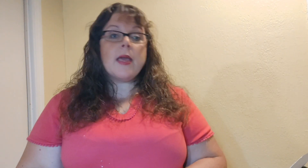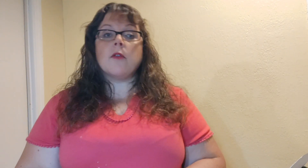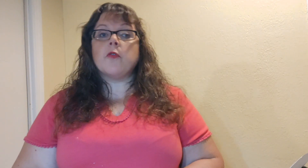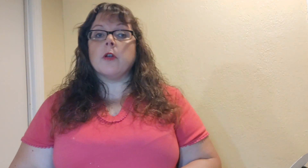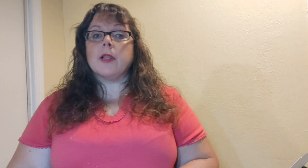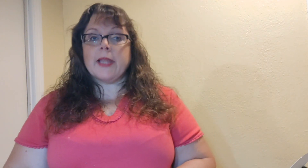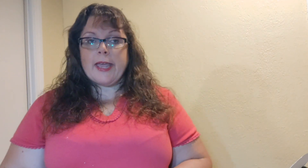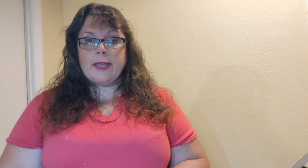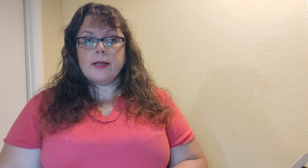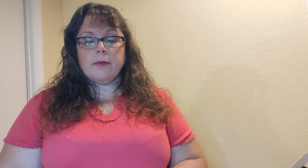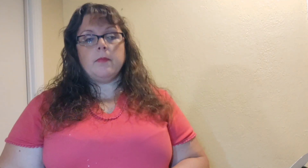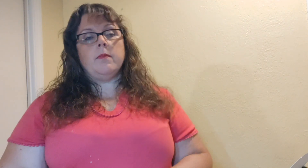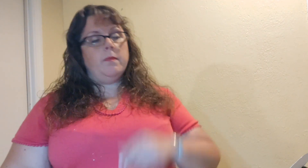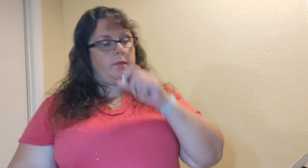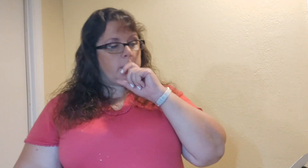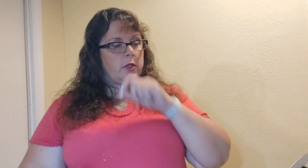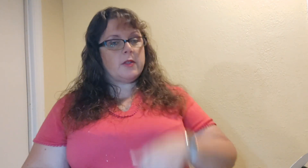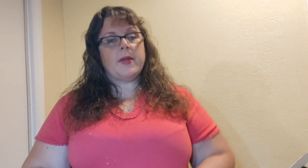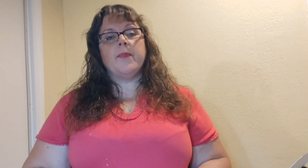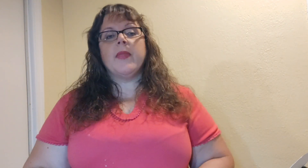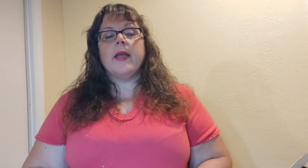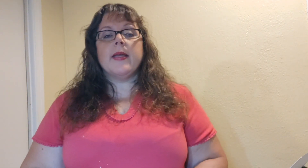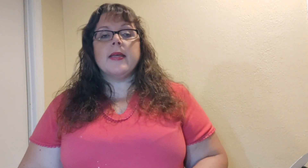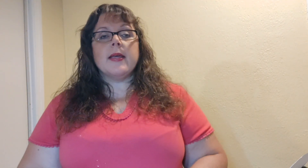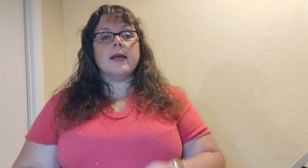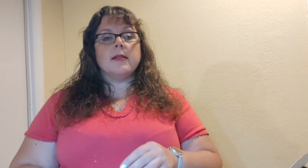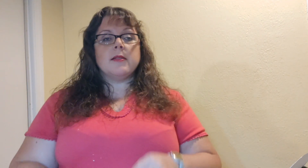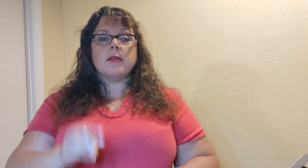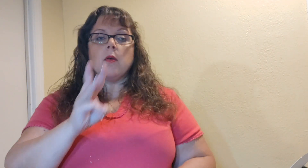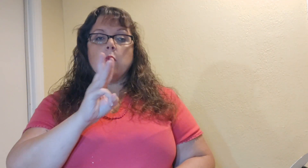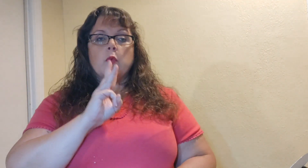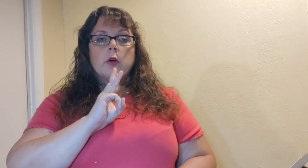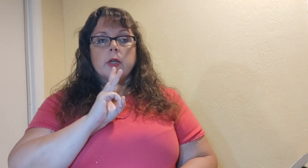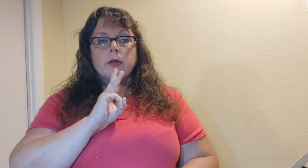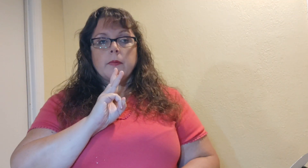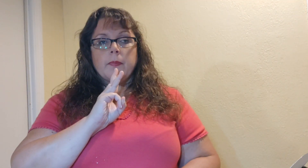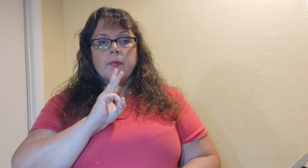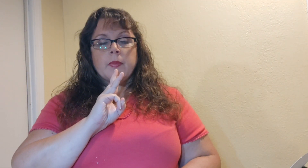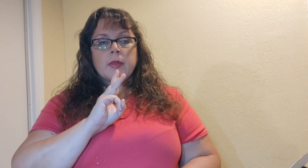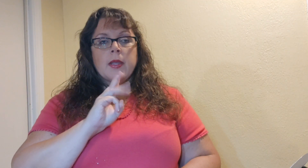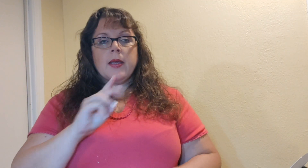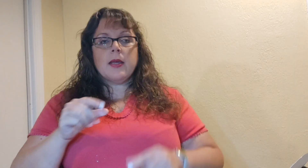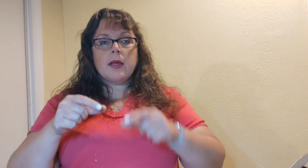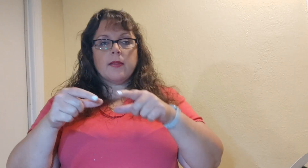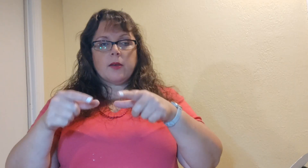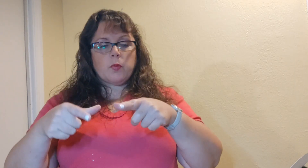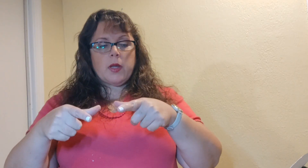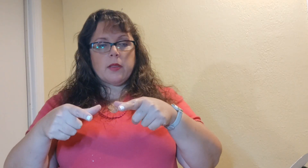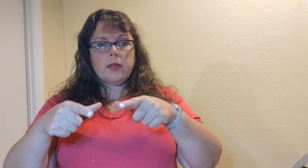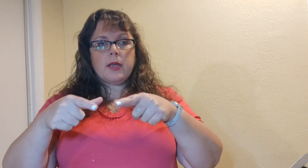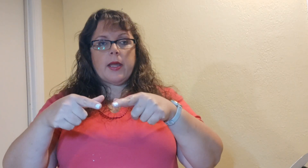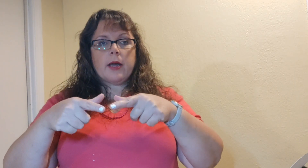And for lake, excuse me, it's water. And then with an